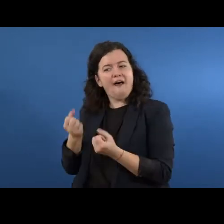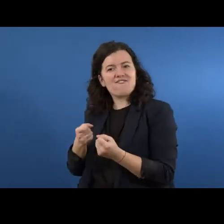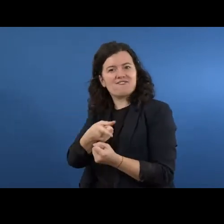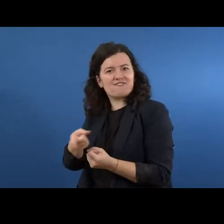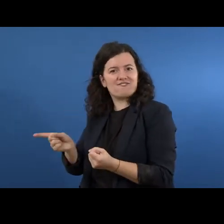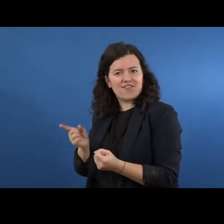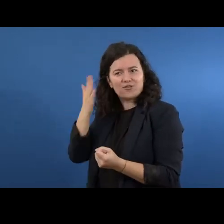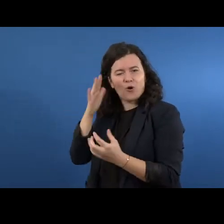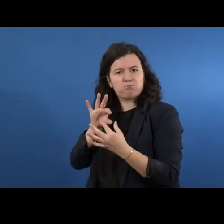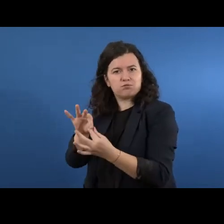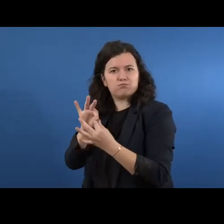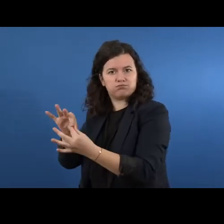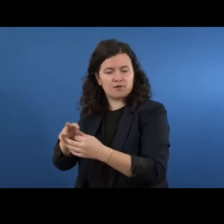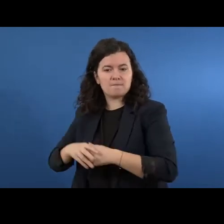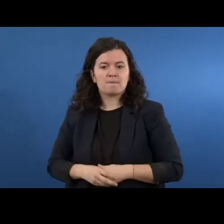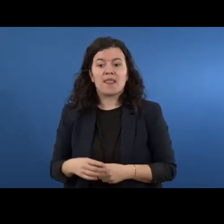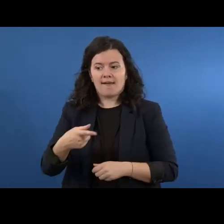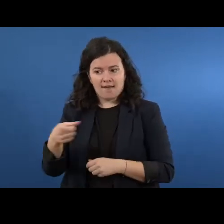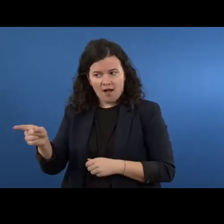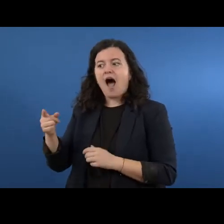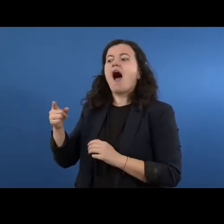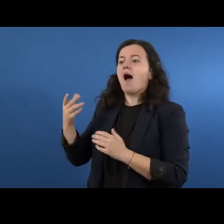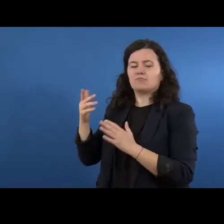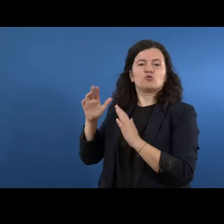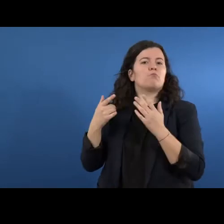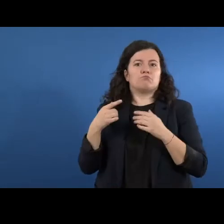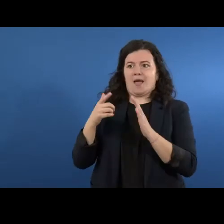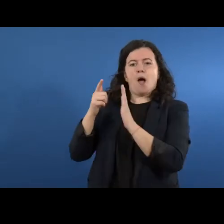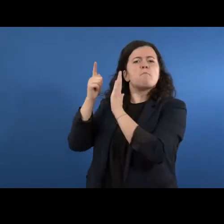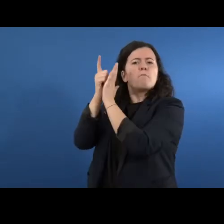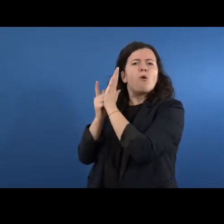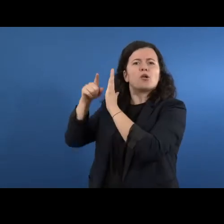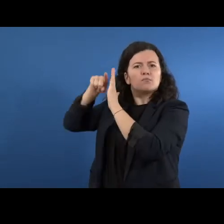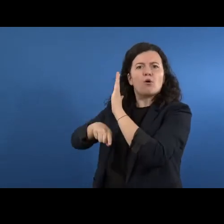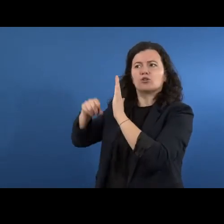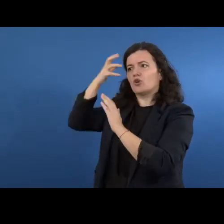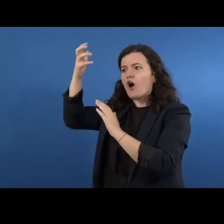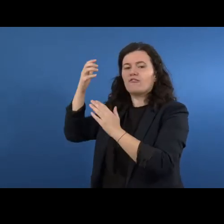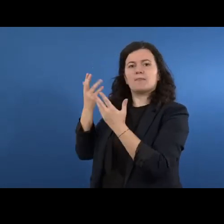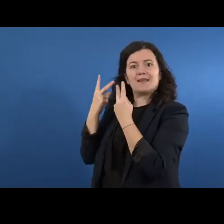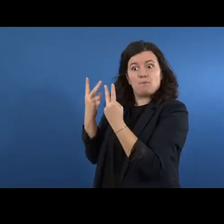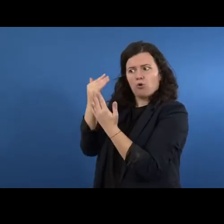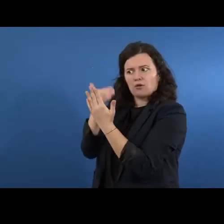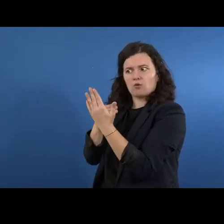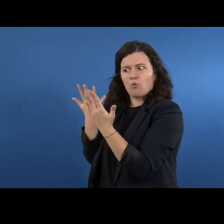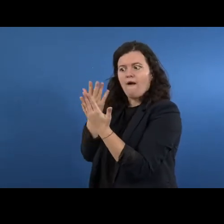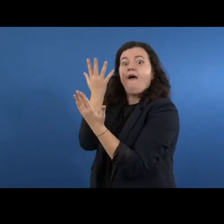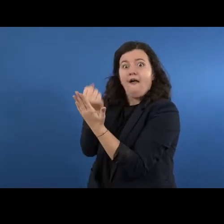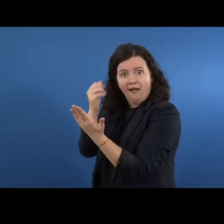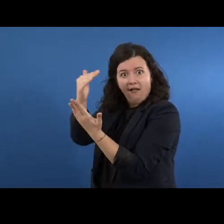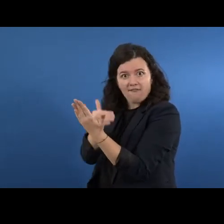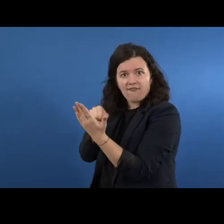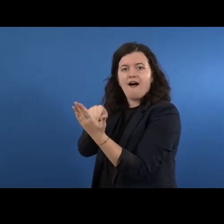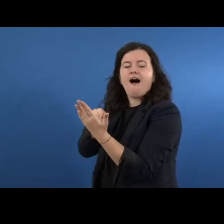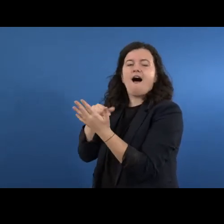the policies and the processes that are needed for companies to be able to welcome, nurture, and support disabled talent within their